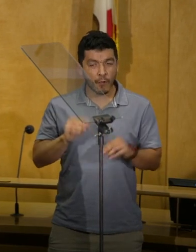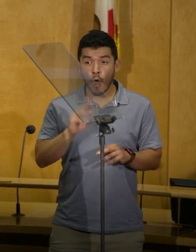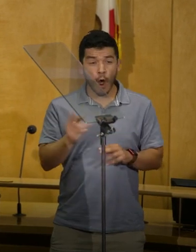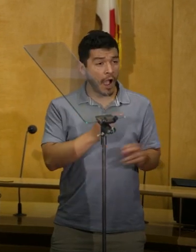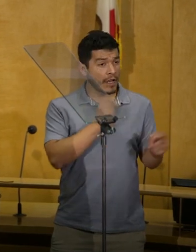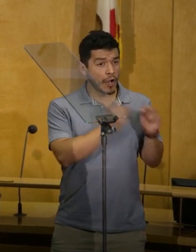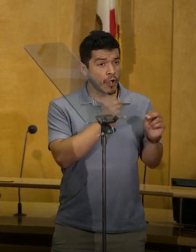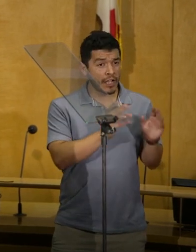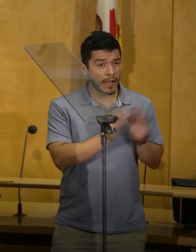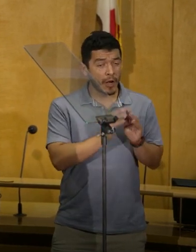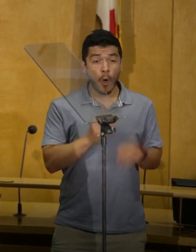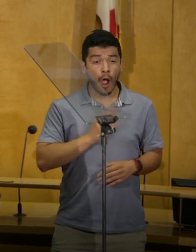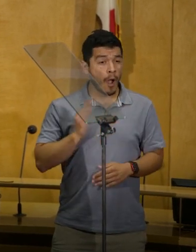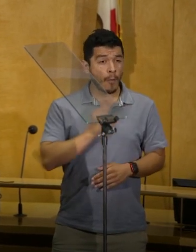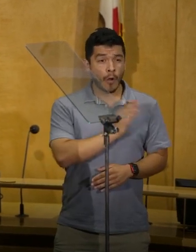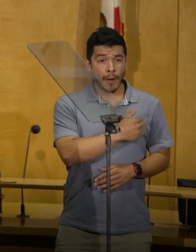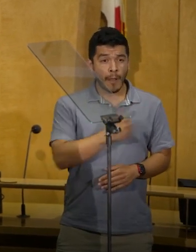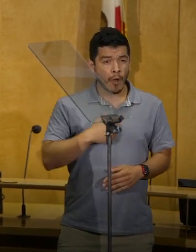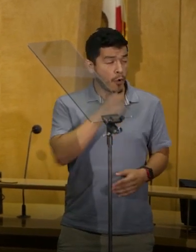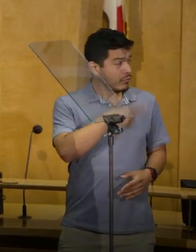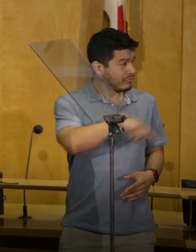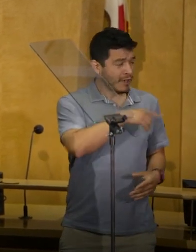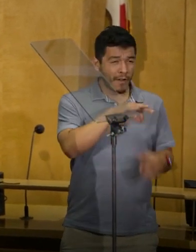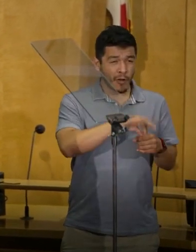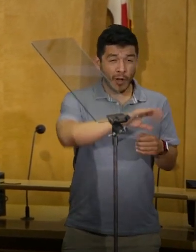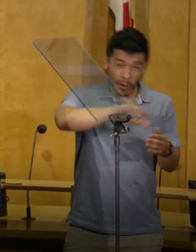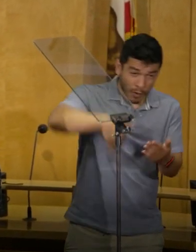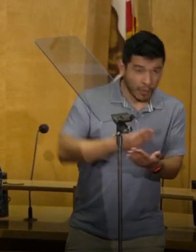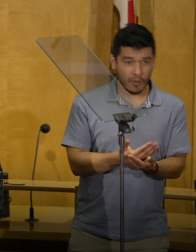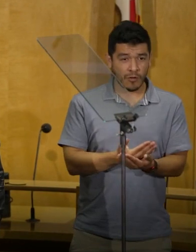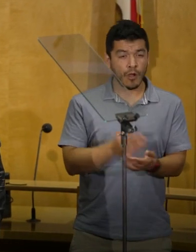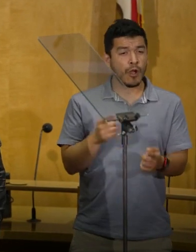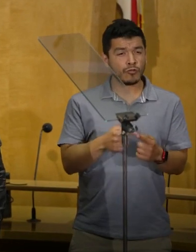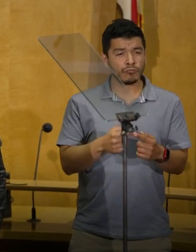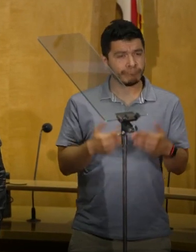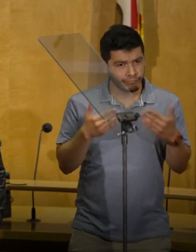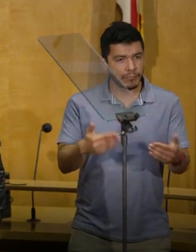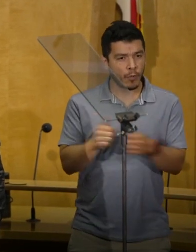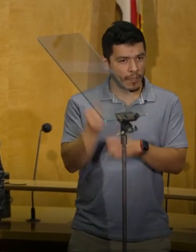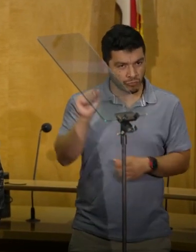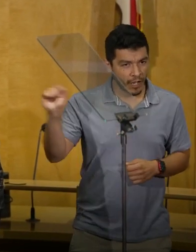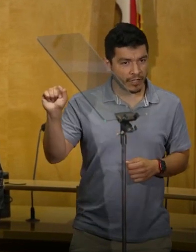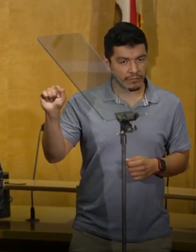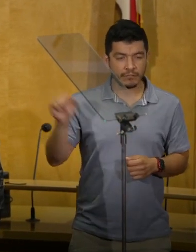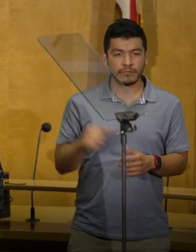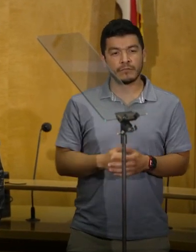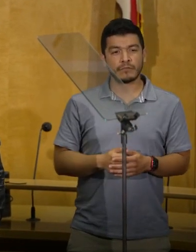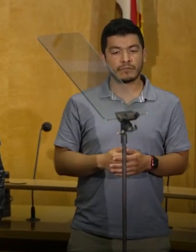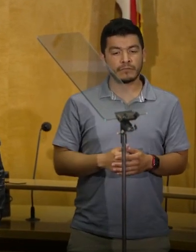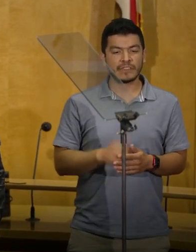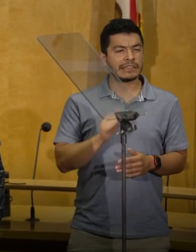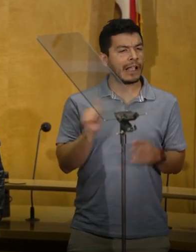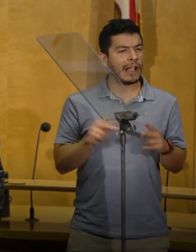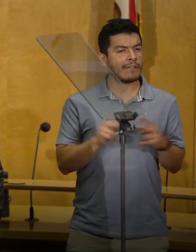or our board members who have voted unanimously to proceed with a strike. It's